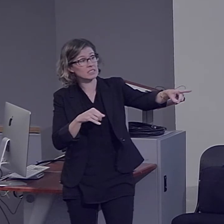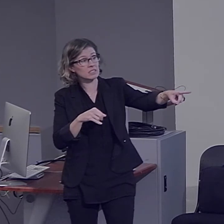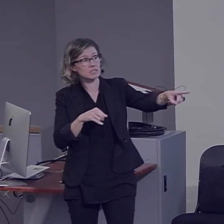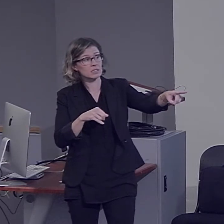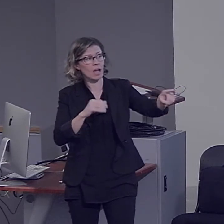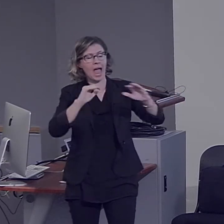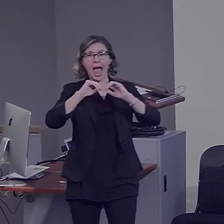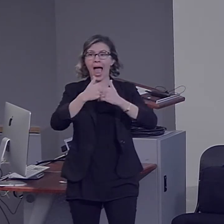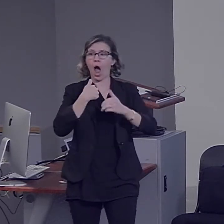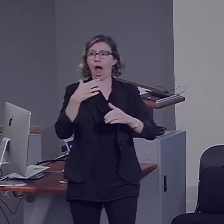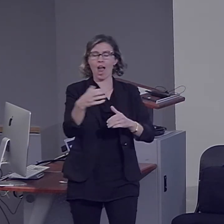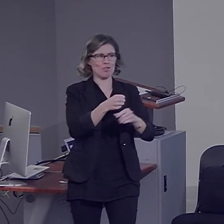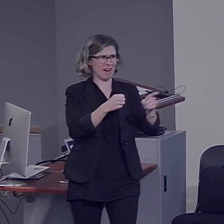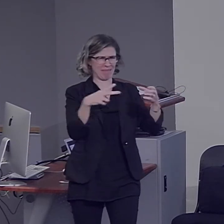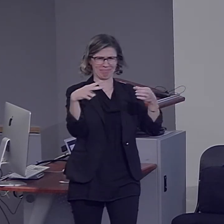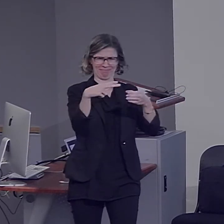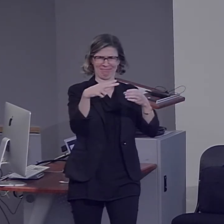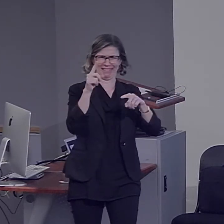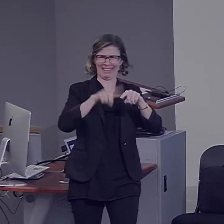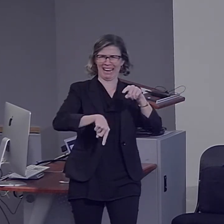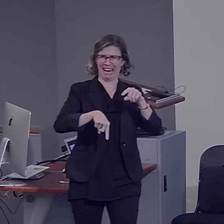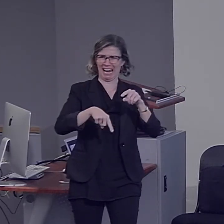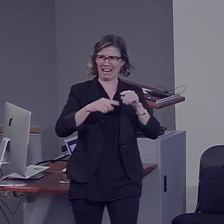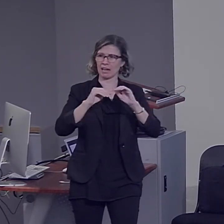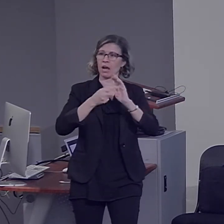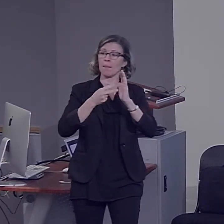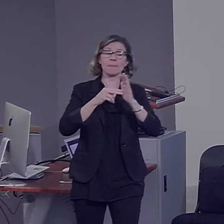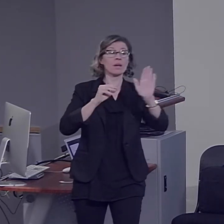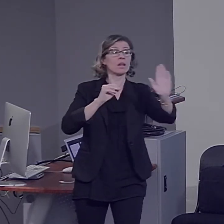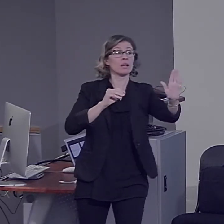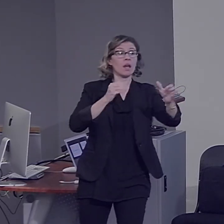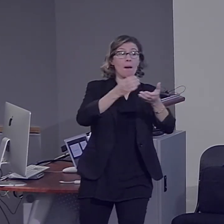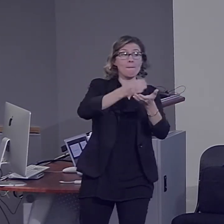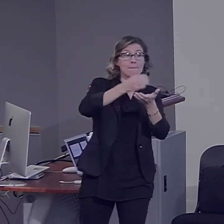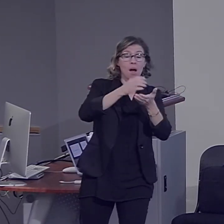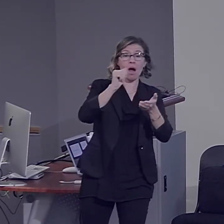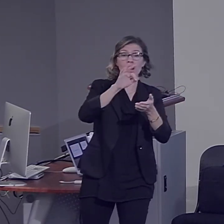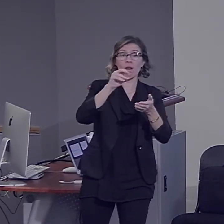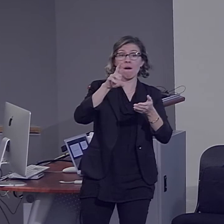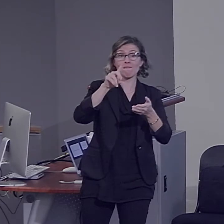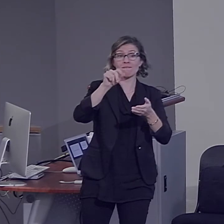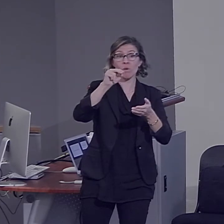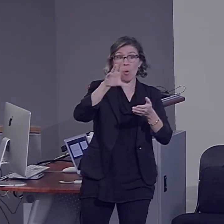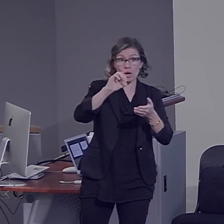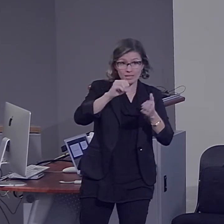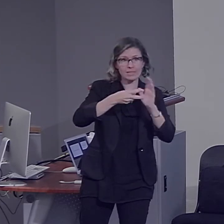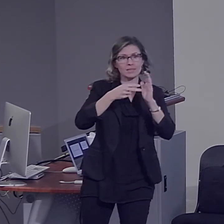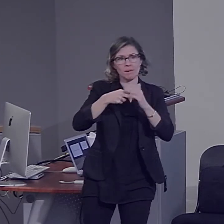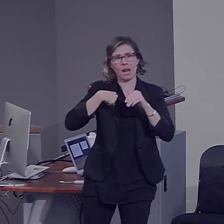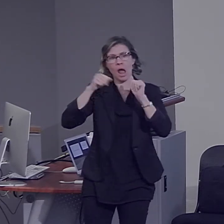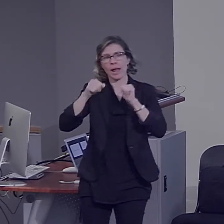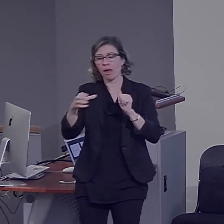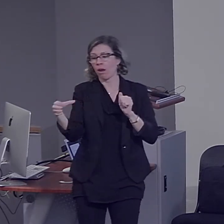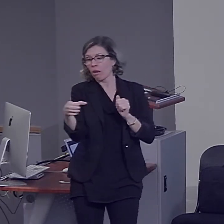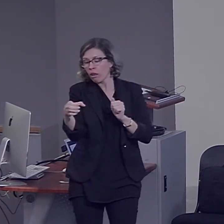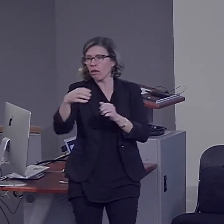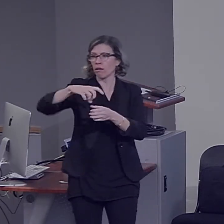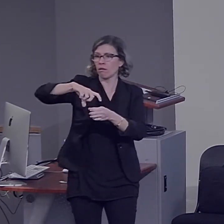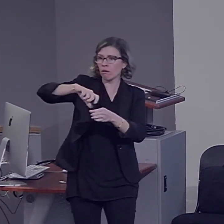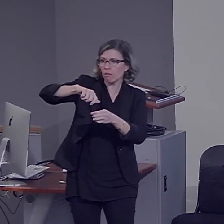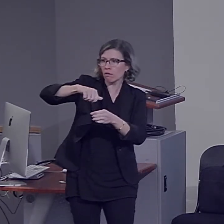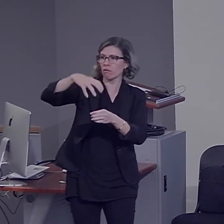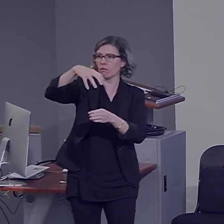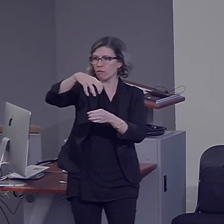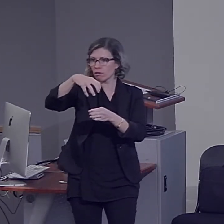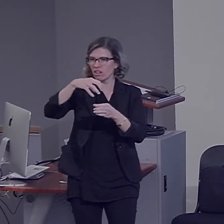cannot grasp like that. So the affordances of this object are transformed into action. That was the first discovery, and these